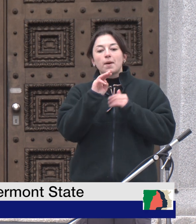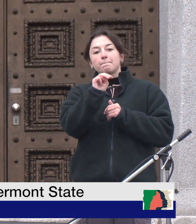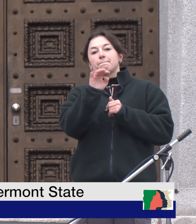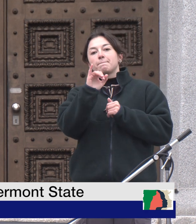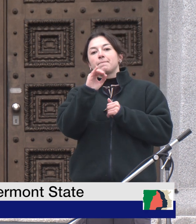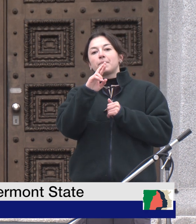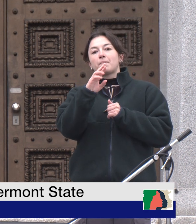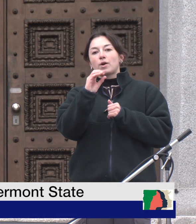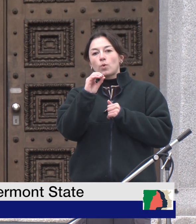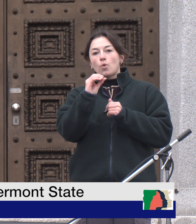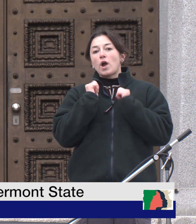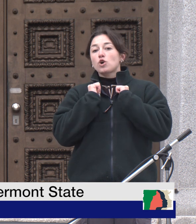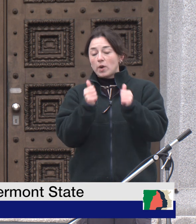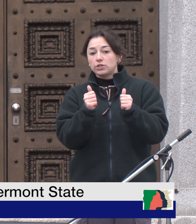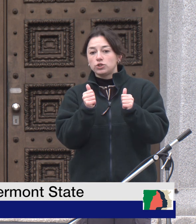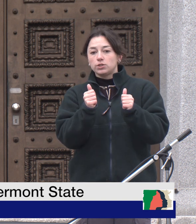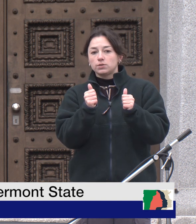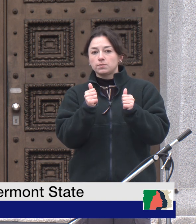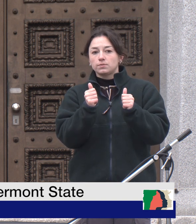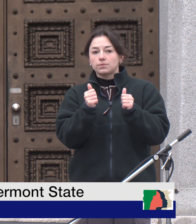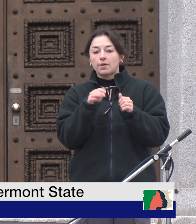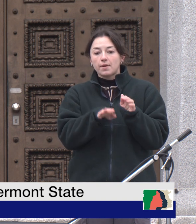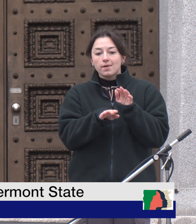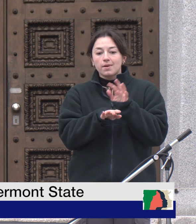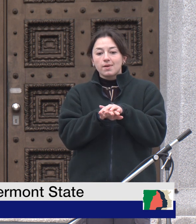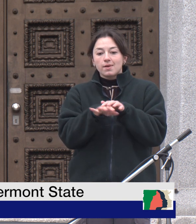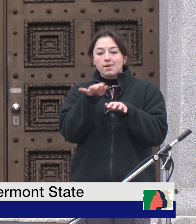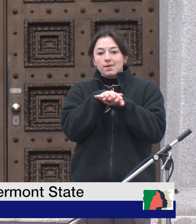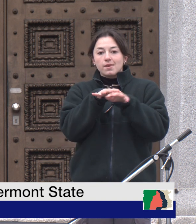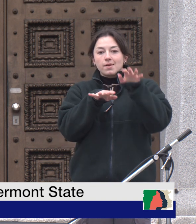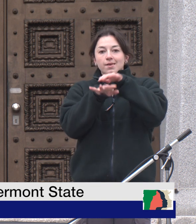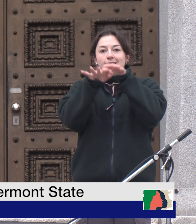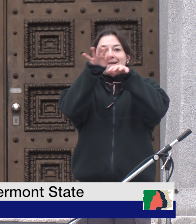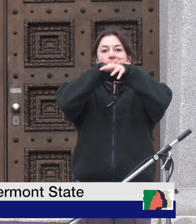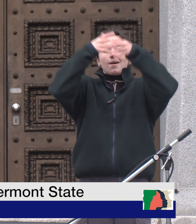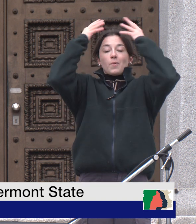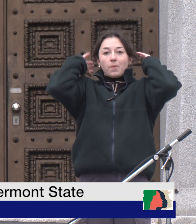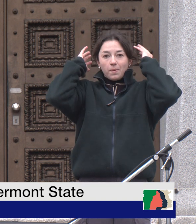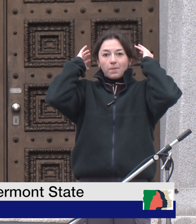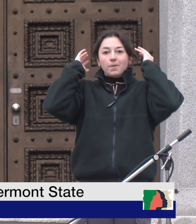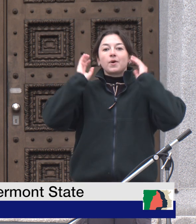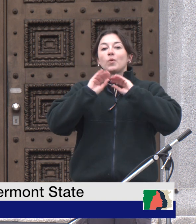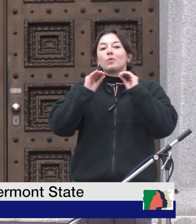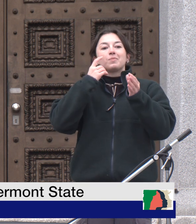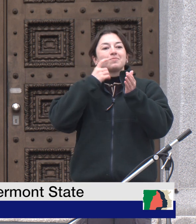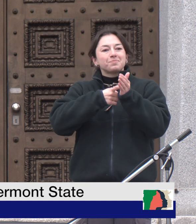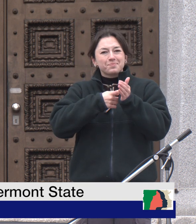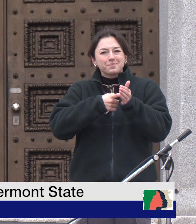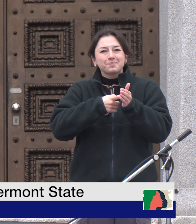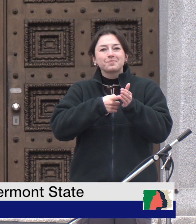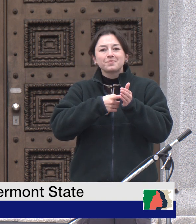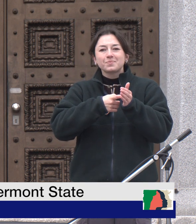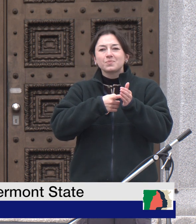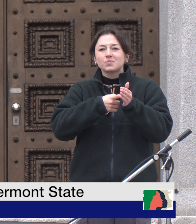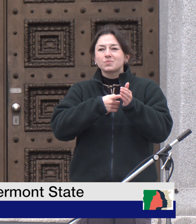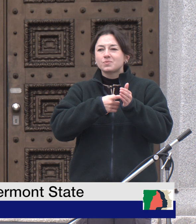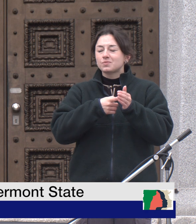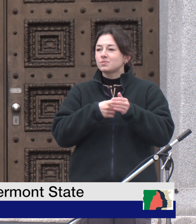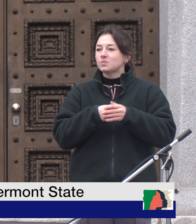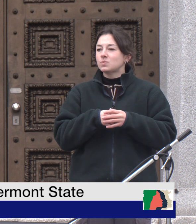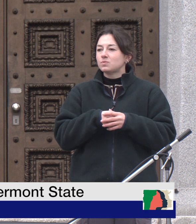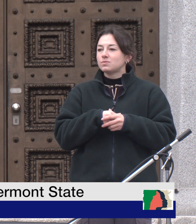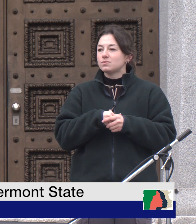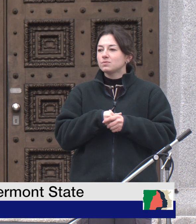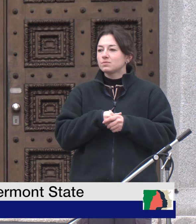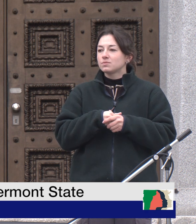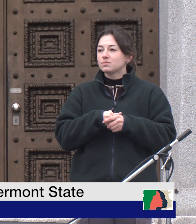We are frustrated by how they compile, how they are constant, and how they are left unacknowledged. But I would suggest that the same is